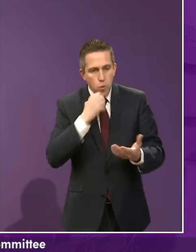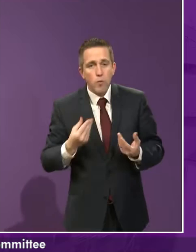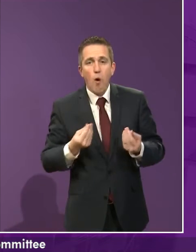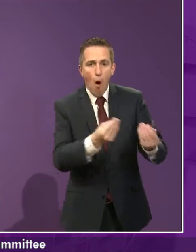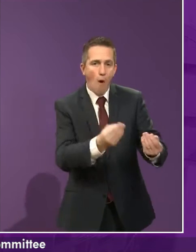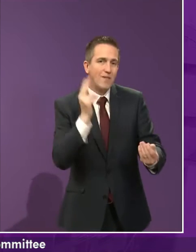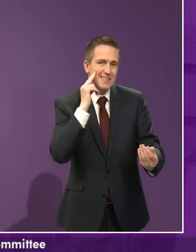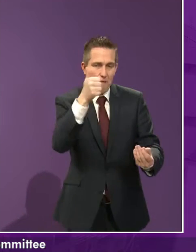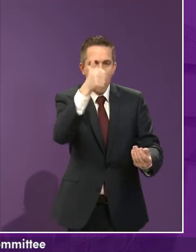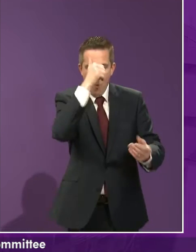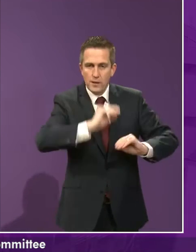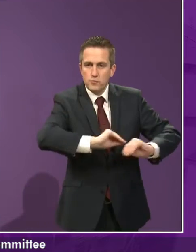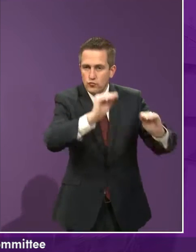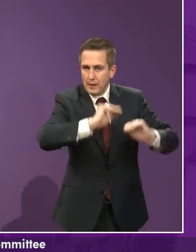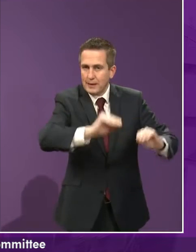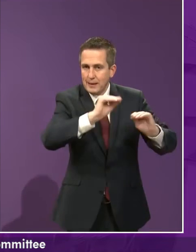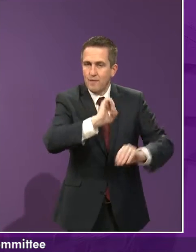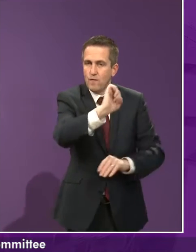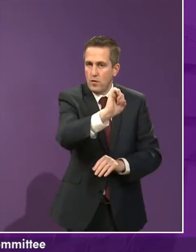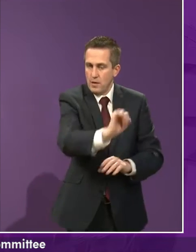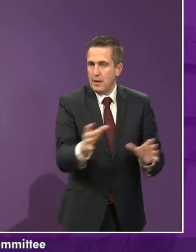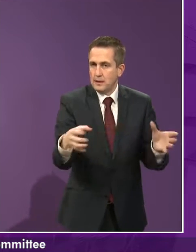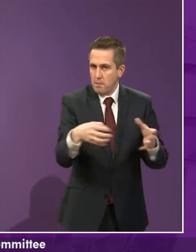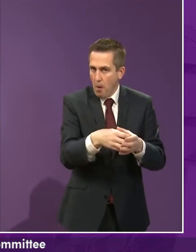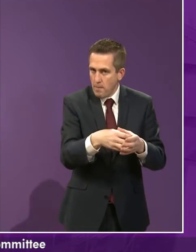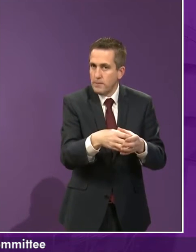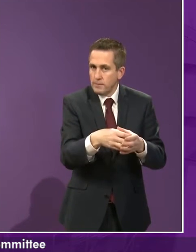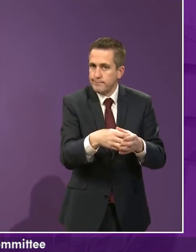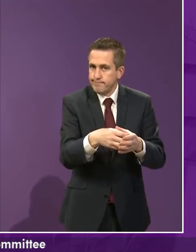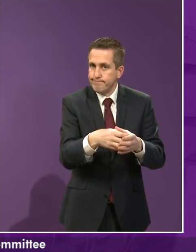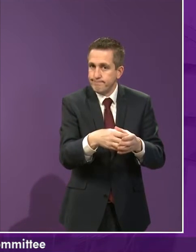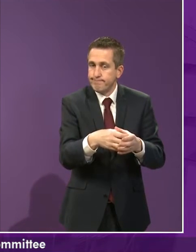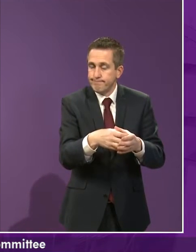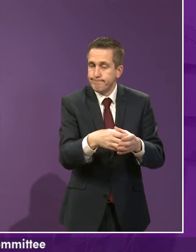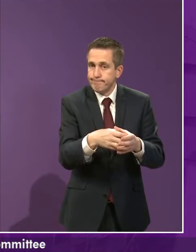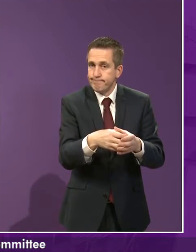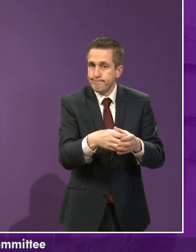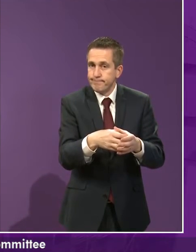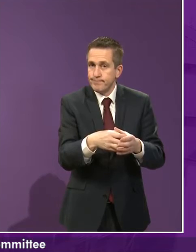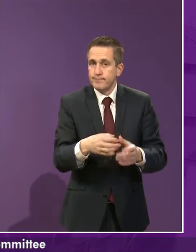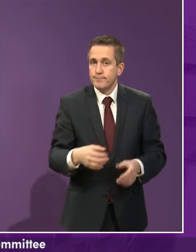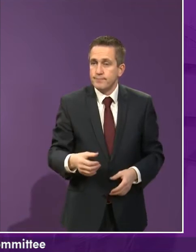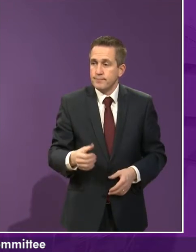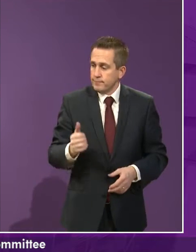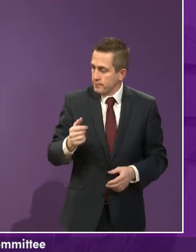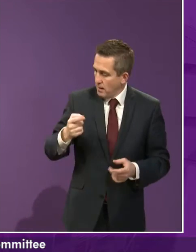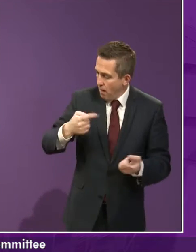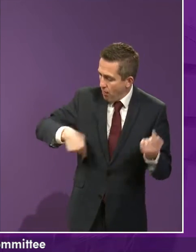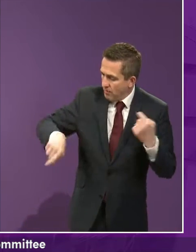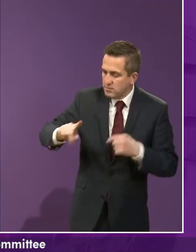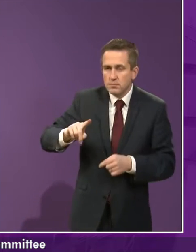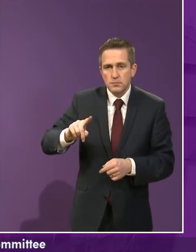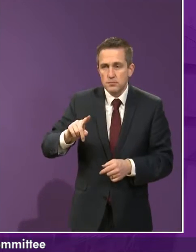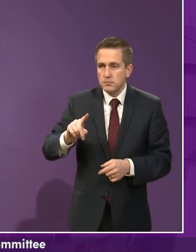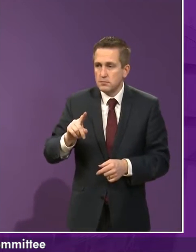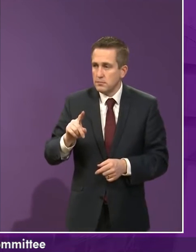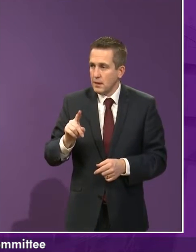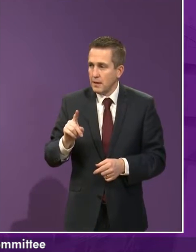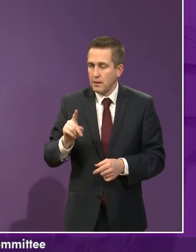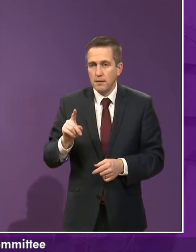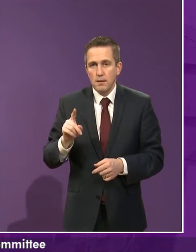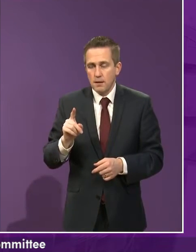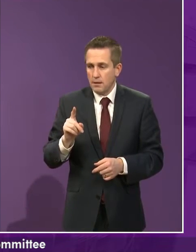That's how it's approached within the institution. But I assume that my colleagues across the table would, there's